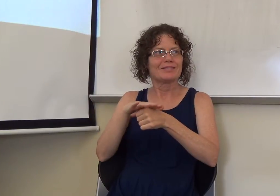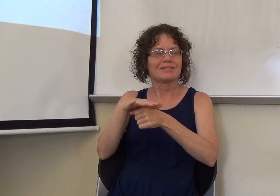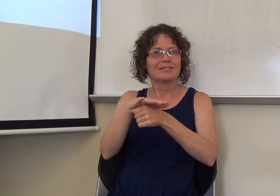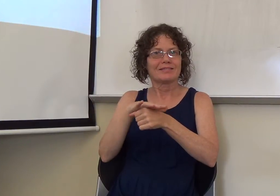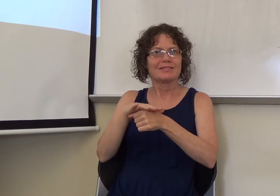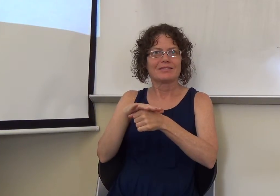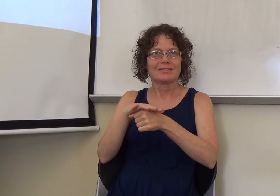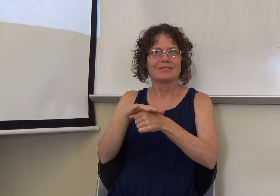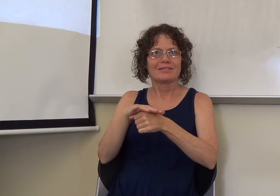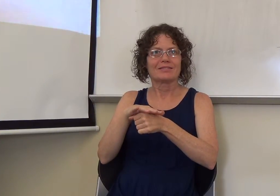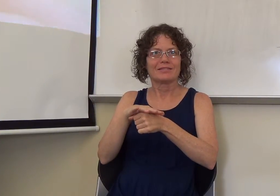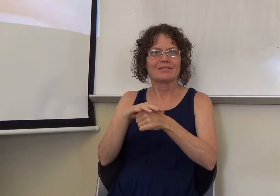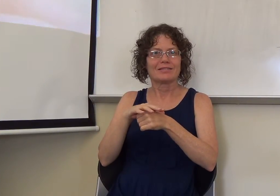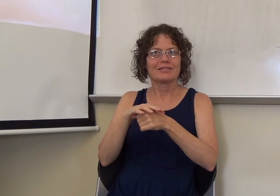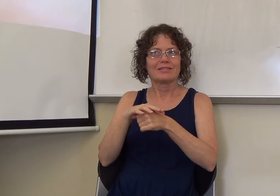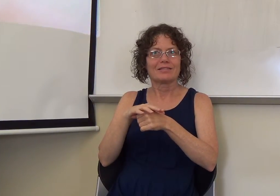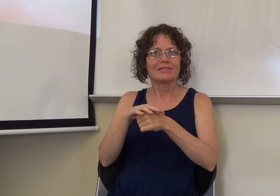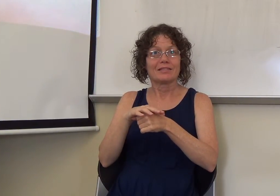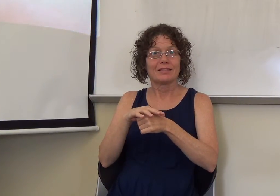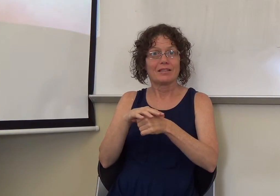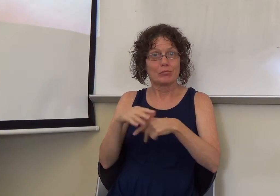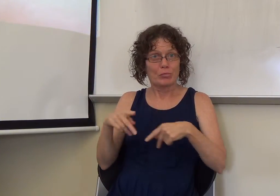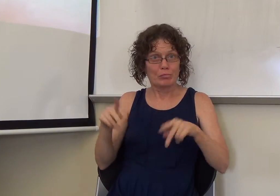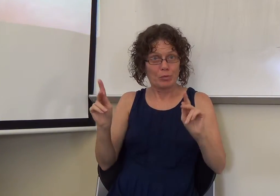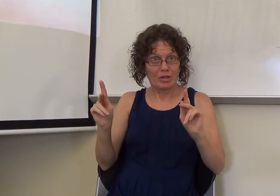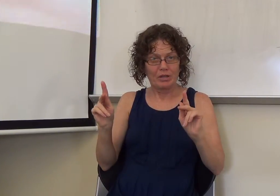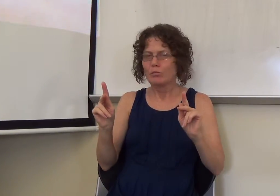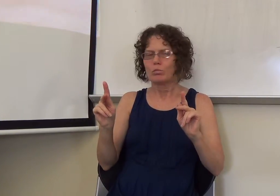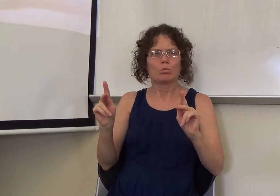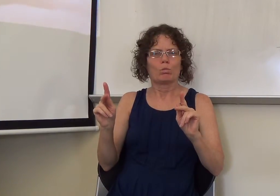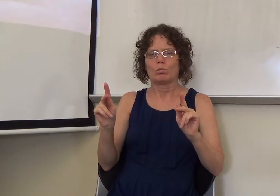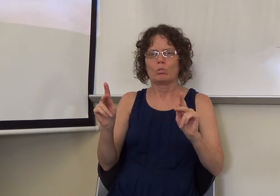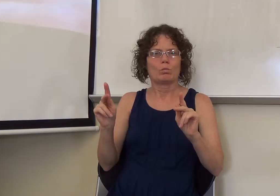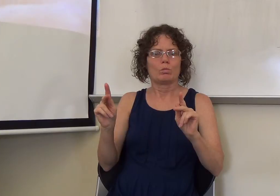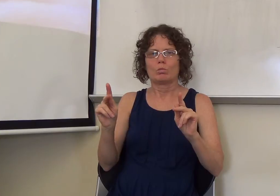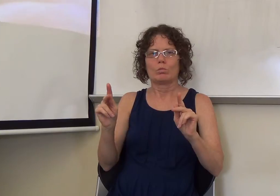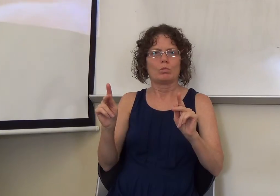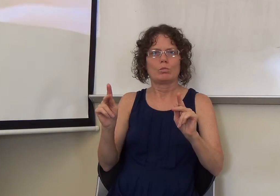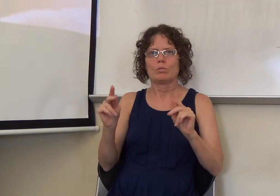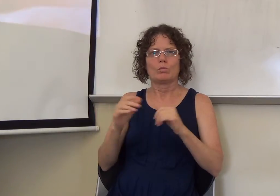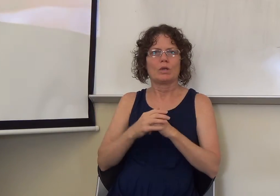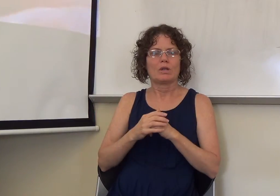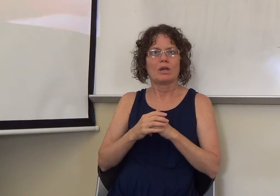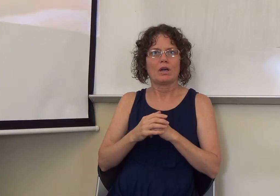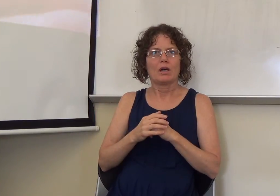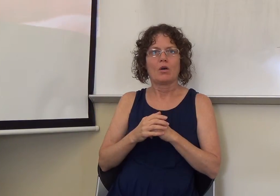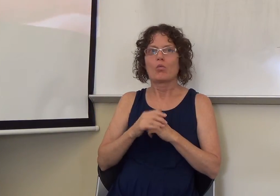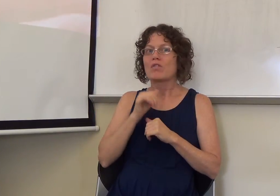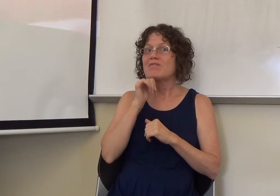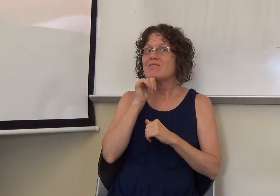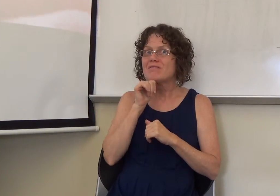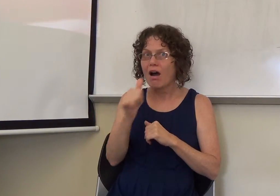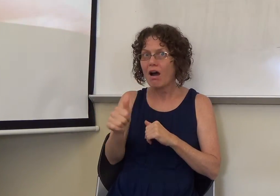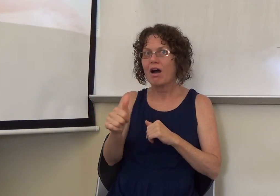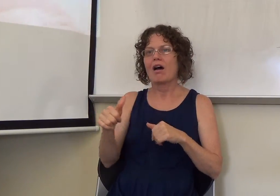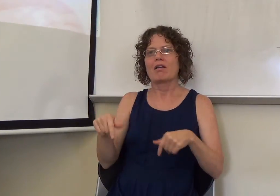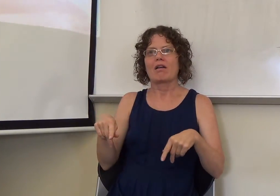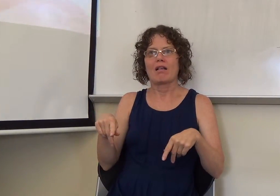Okay. Were they allowed? No. No. Were not allowed.